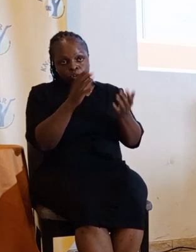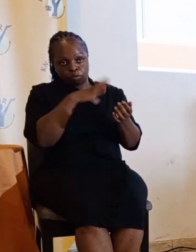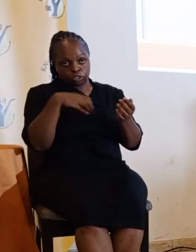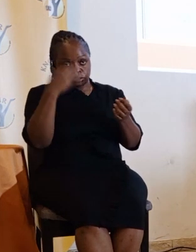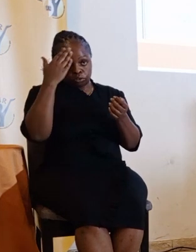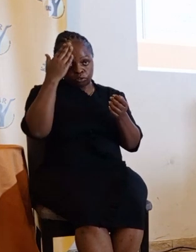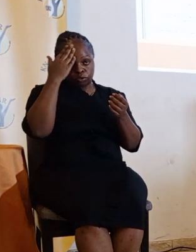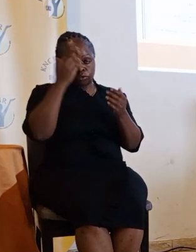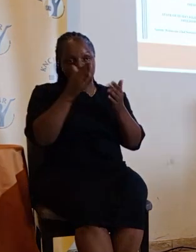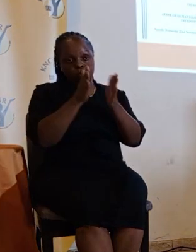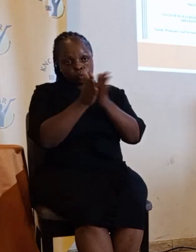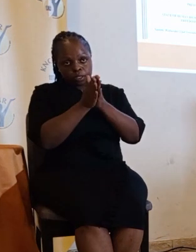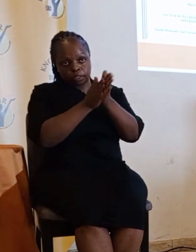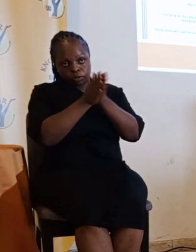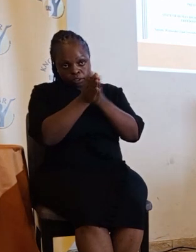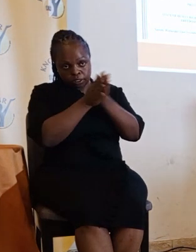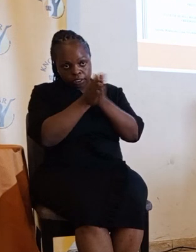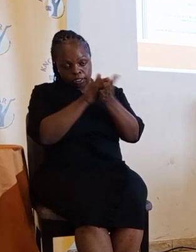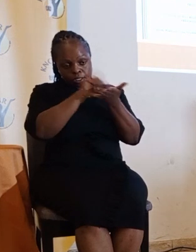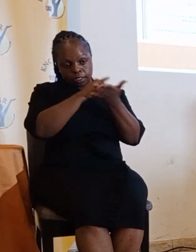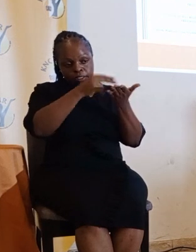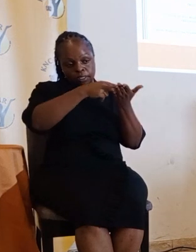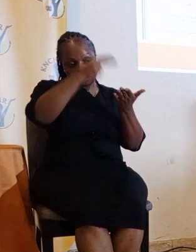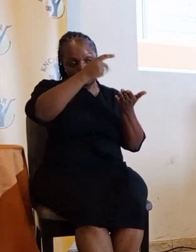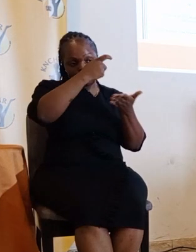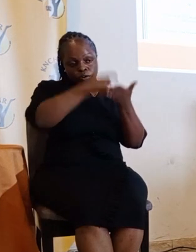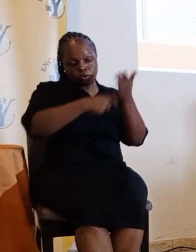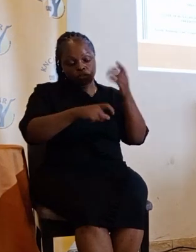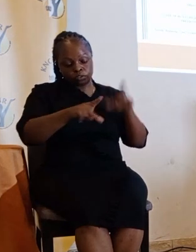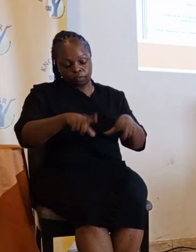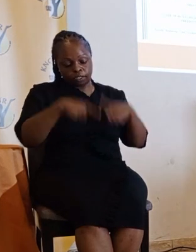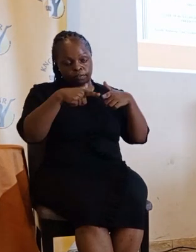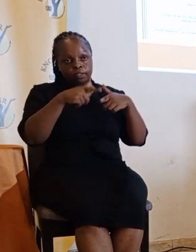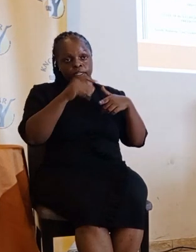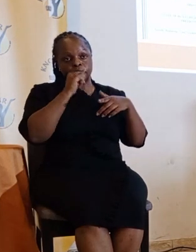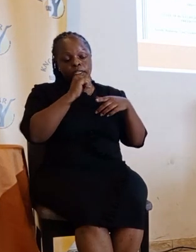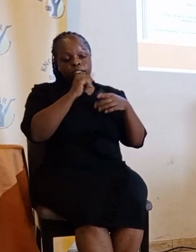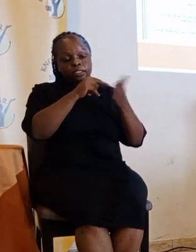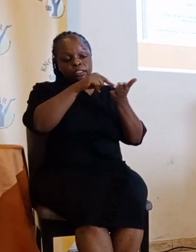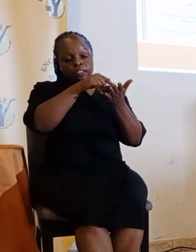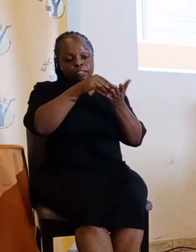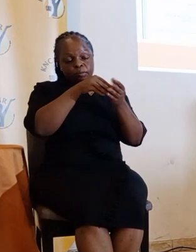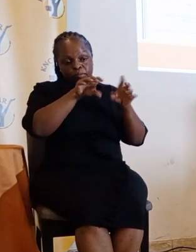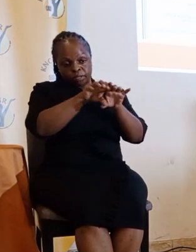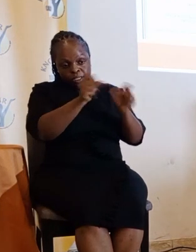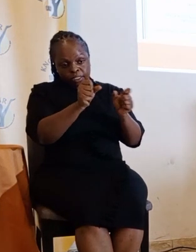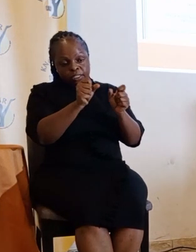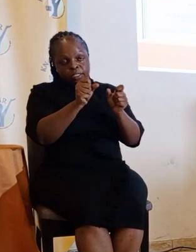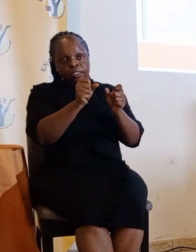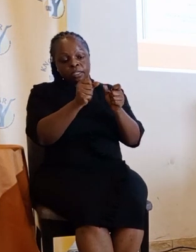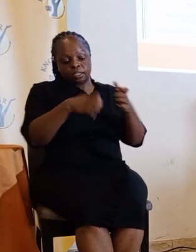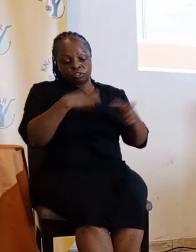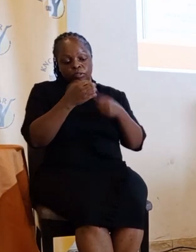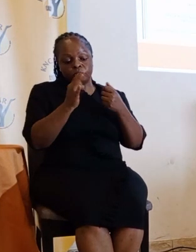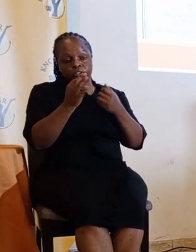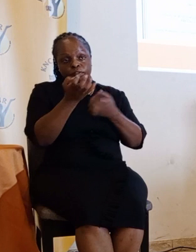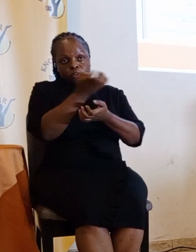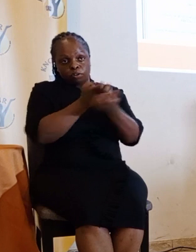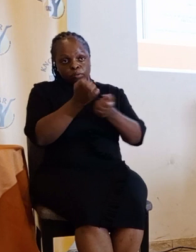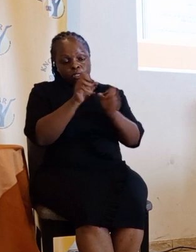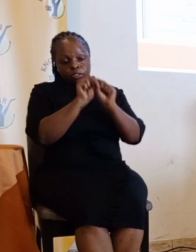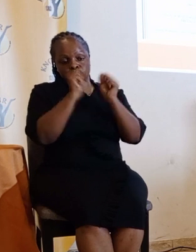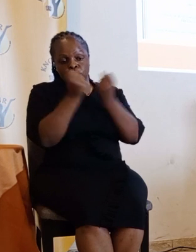notes with grave concern that the high cost of living is impeding the enjoyment of economic and social rights.